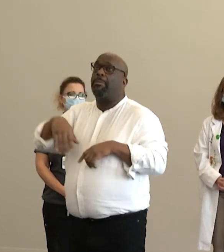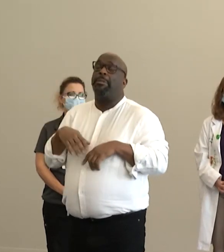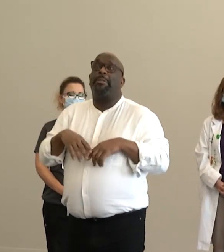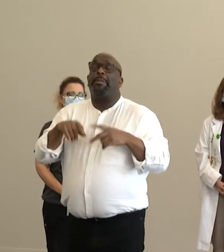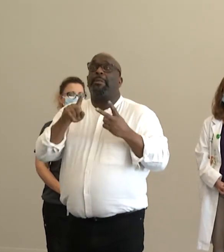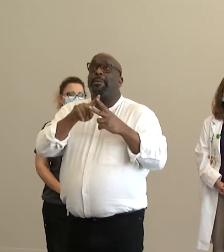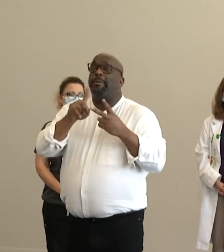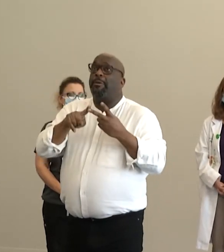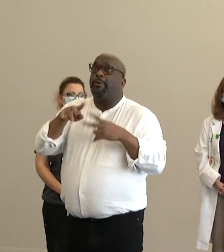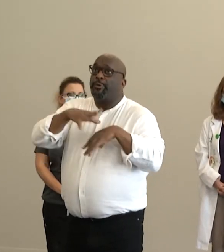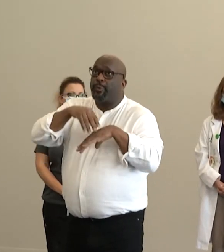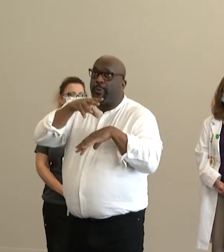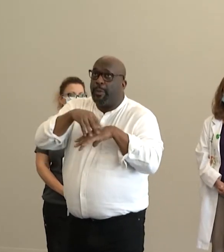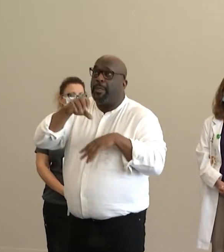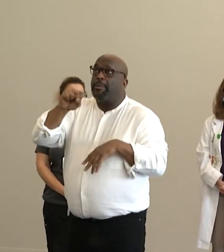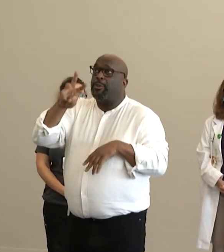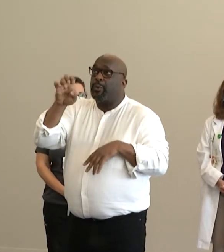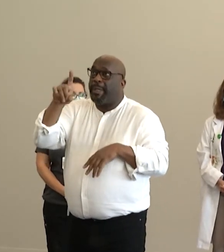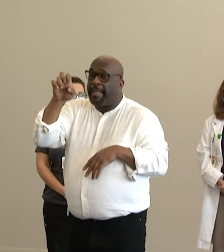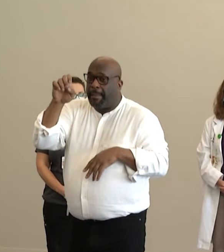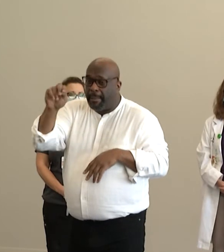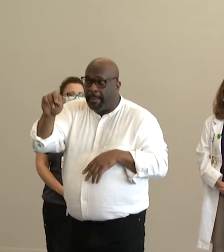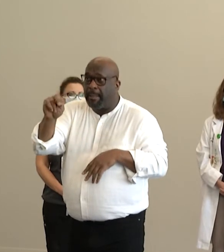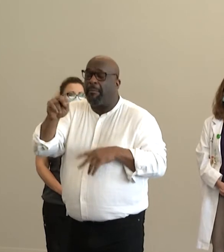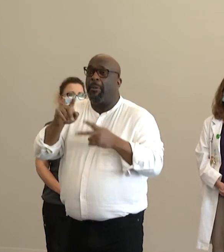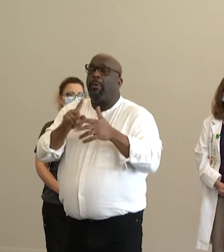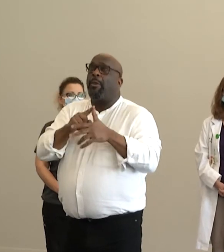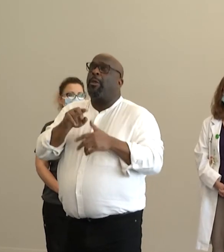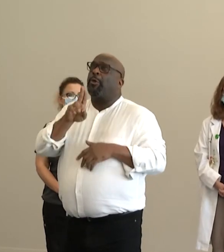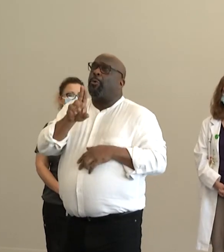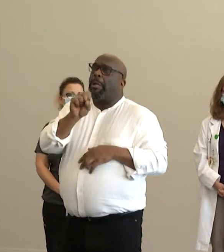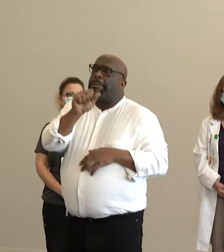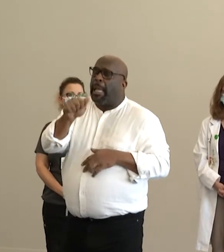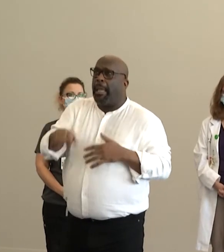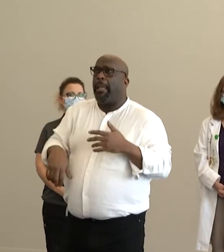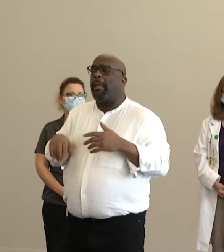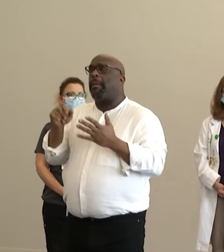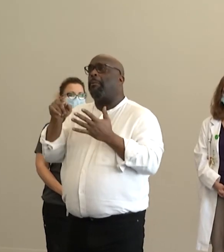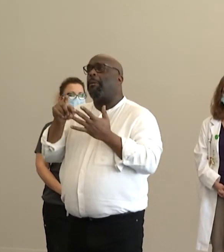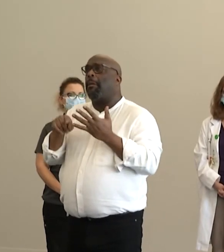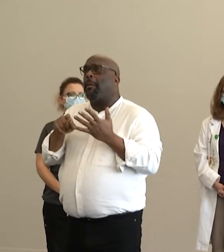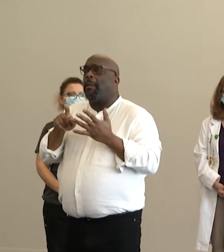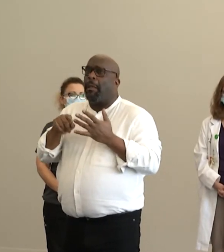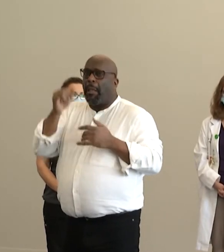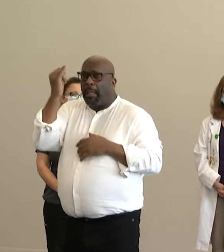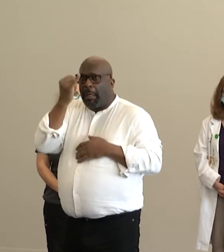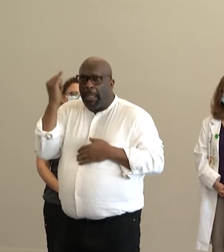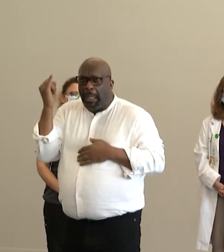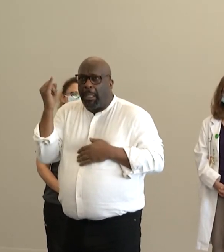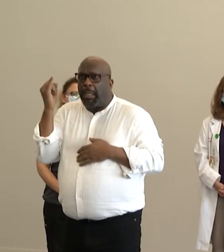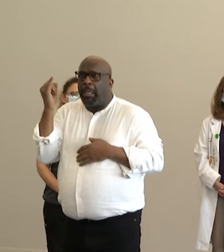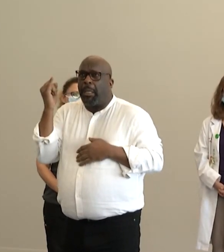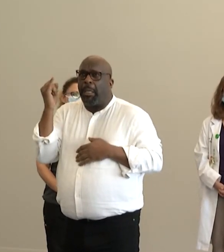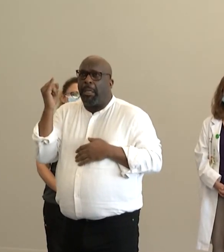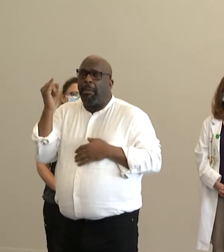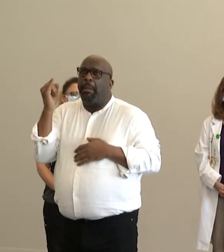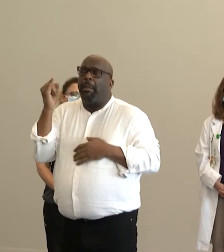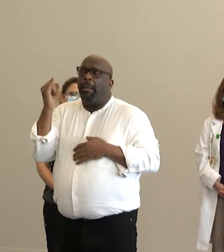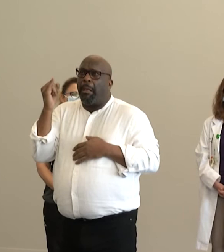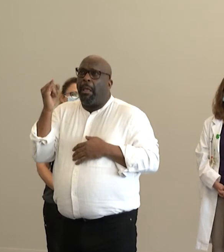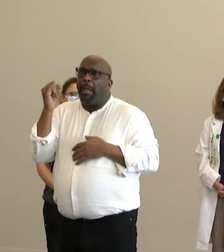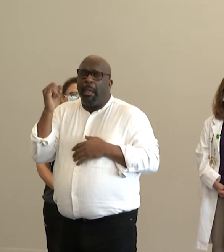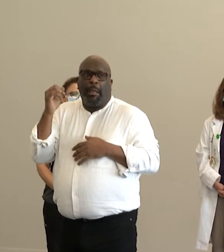there's multiple people from the United States, Italy, hence the name, and